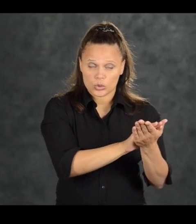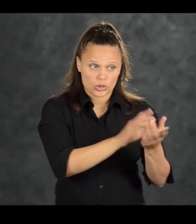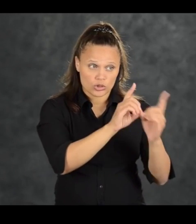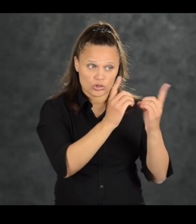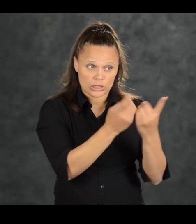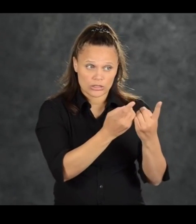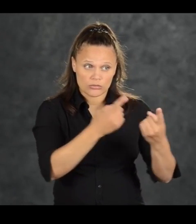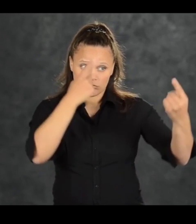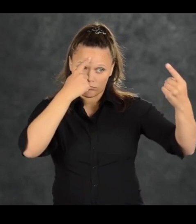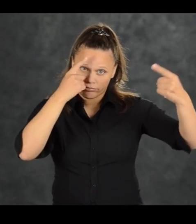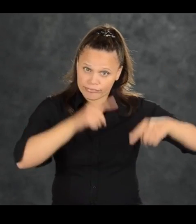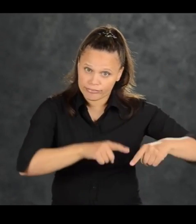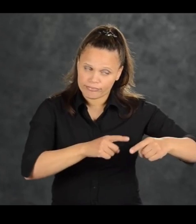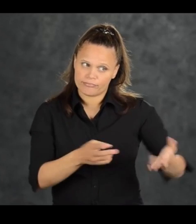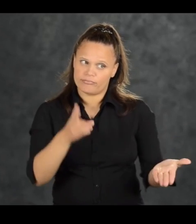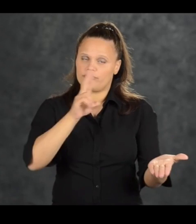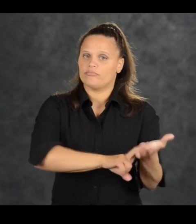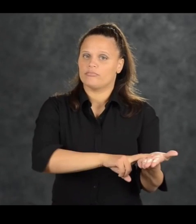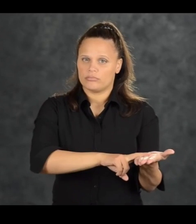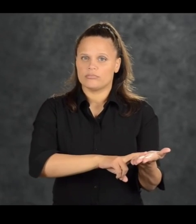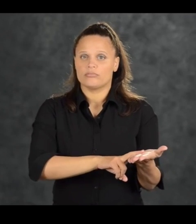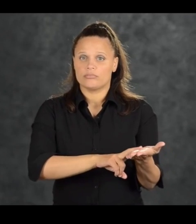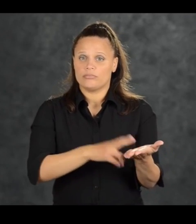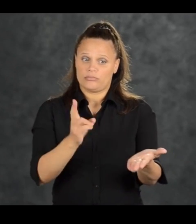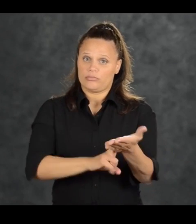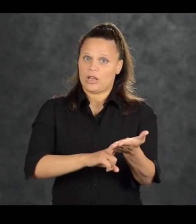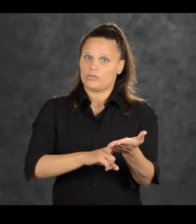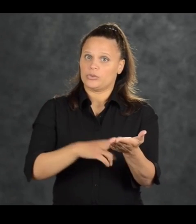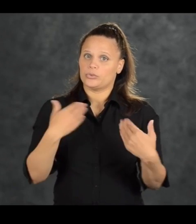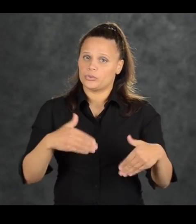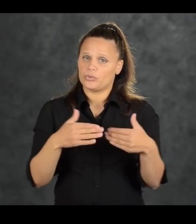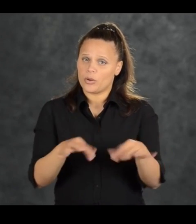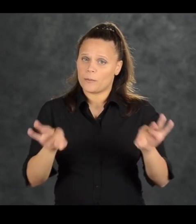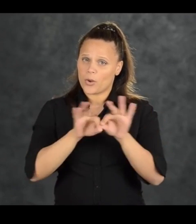and the school have to sign and decide on an IEP.